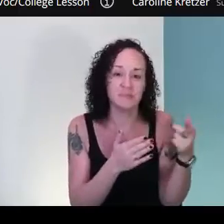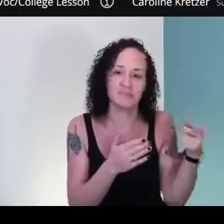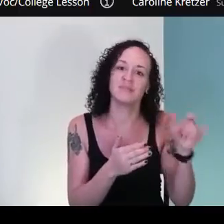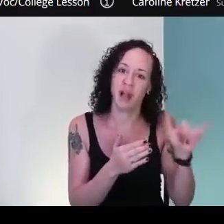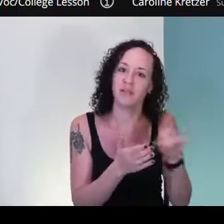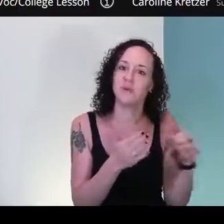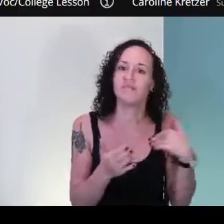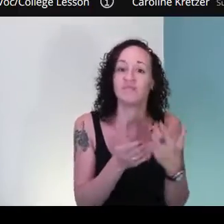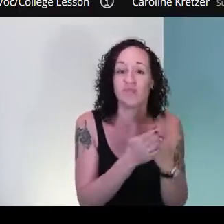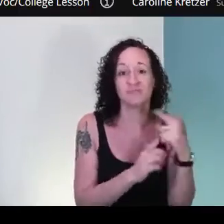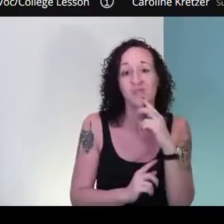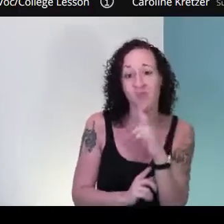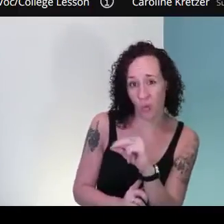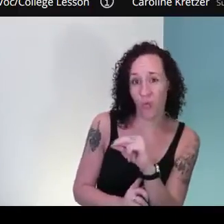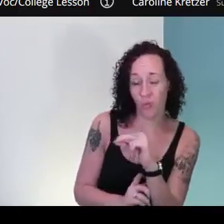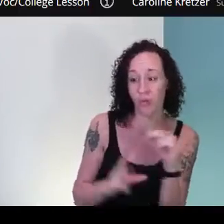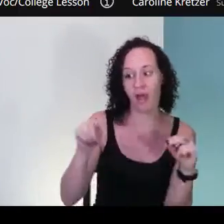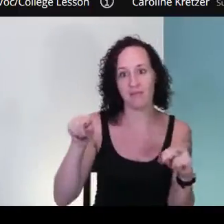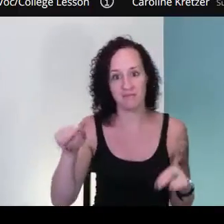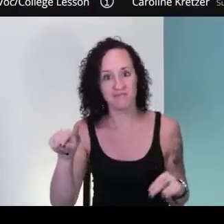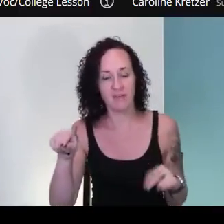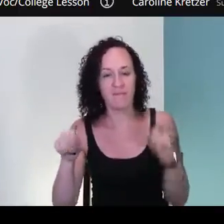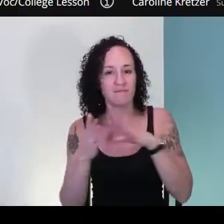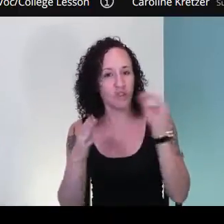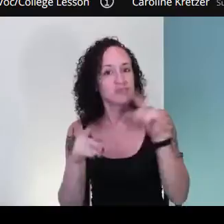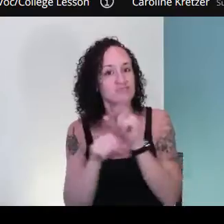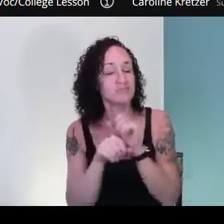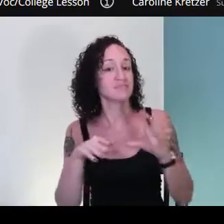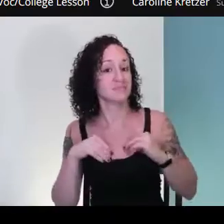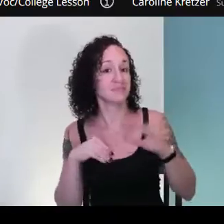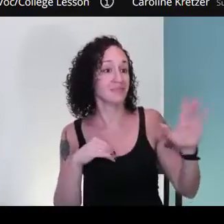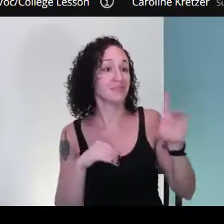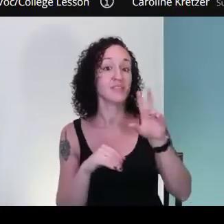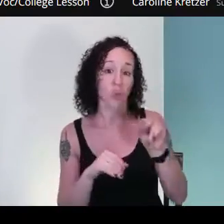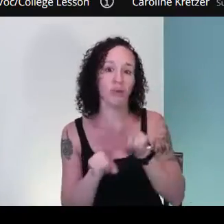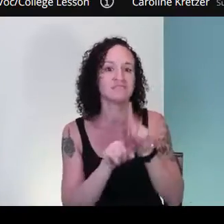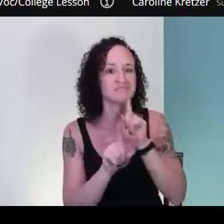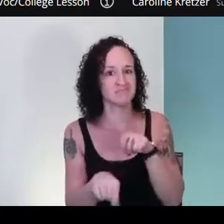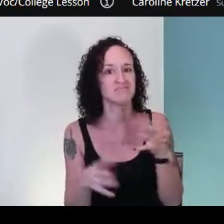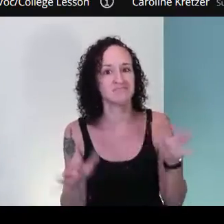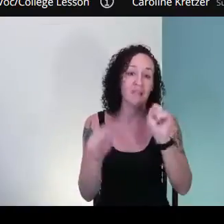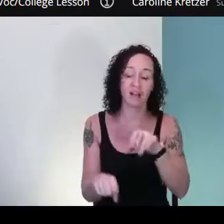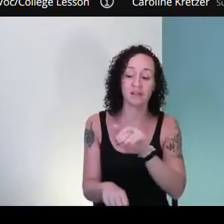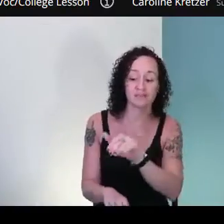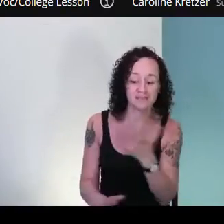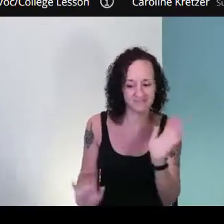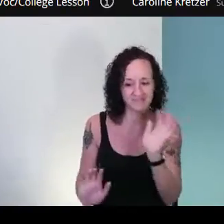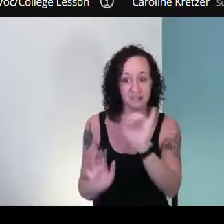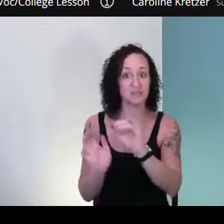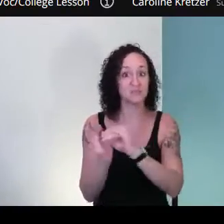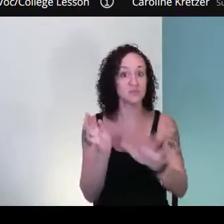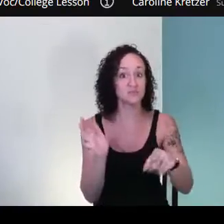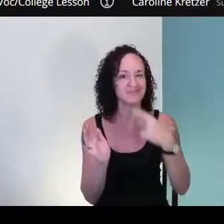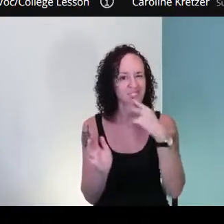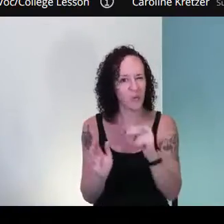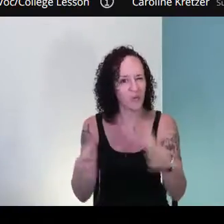That other student needs to realize, even though you ask nicely for something, the other student's entitled to say no. And the other student needs to accept